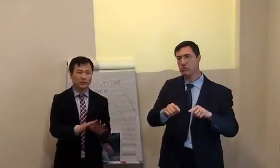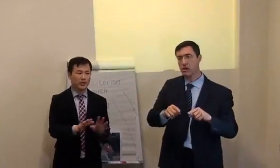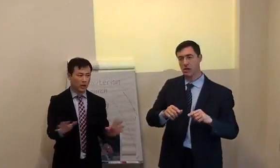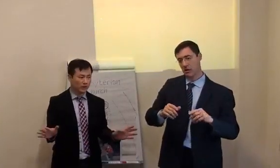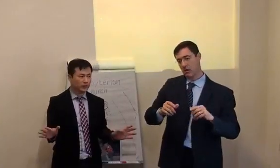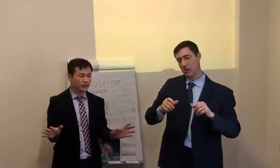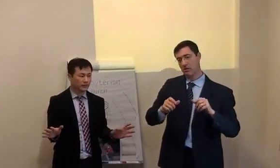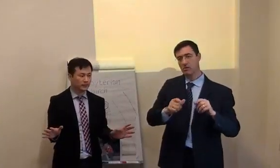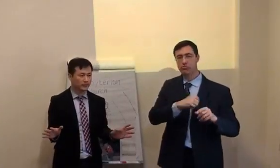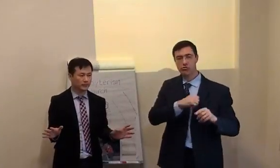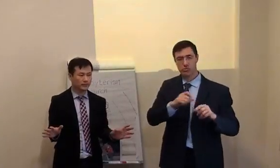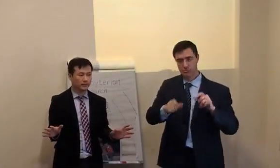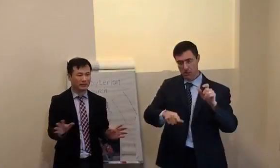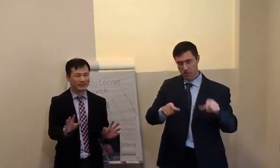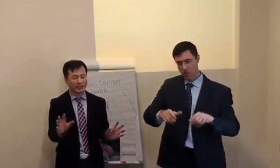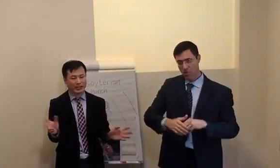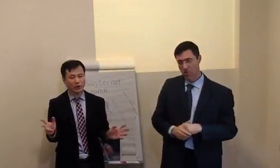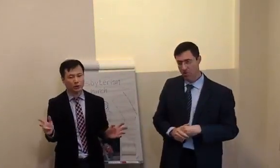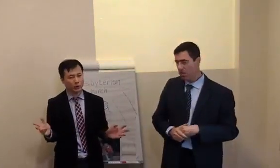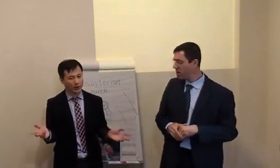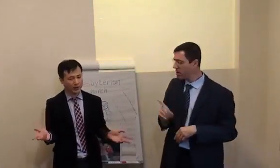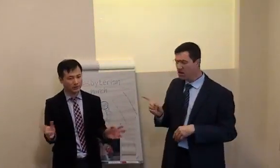Generally not, but strictly